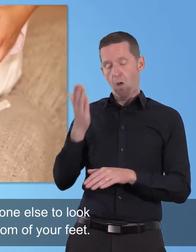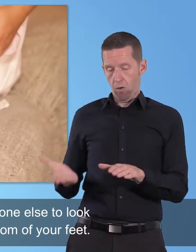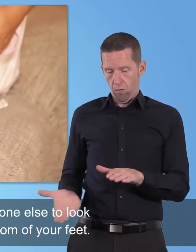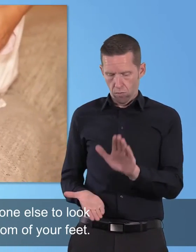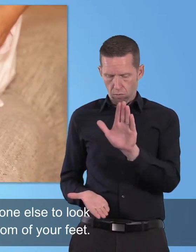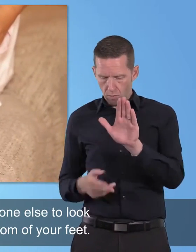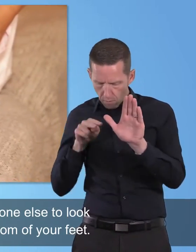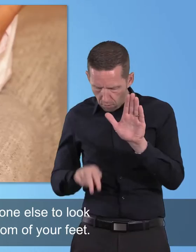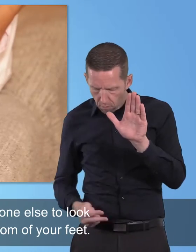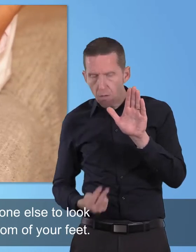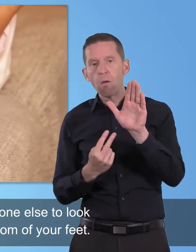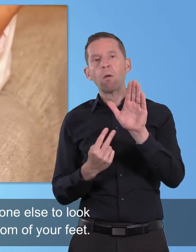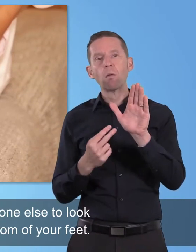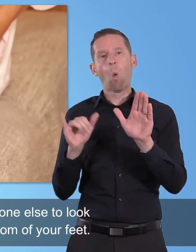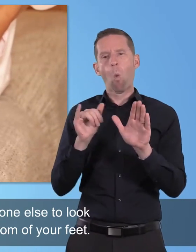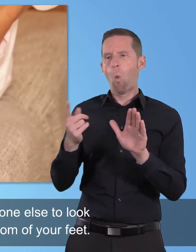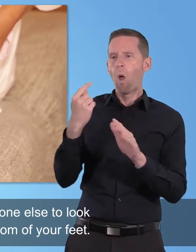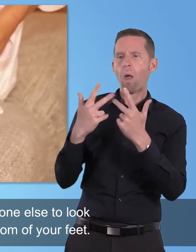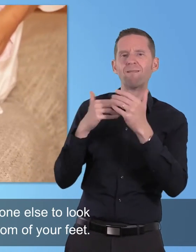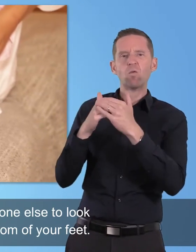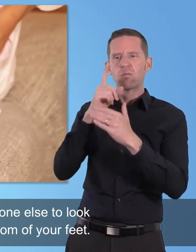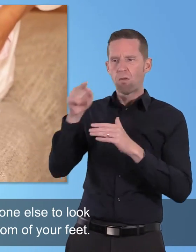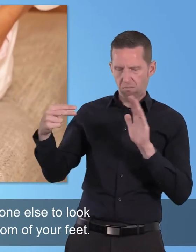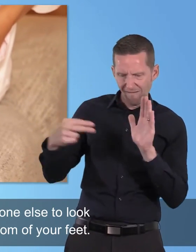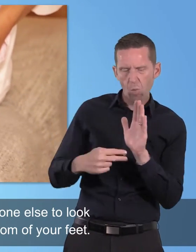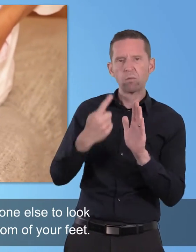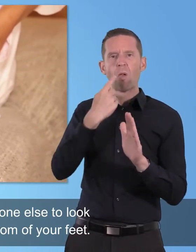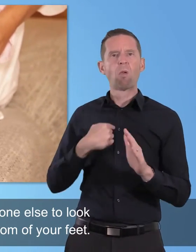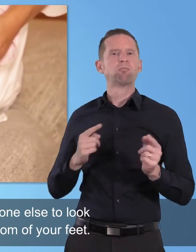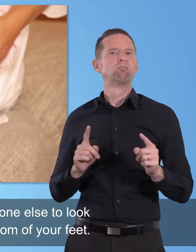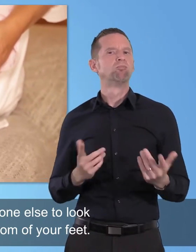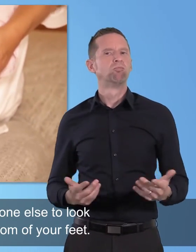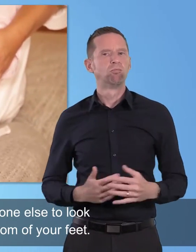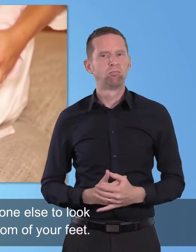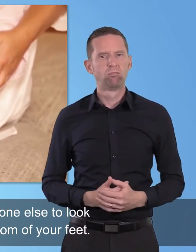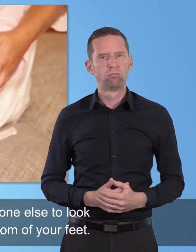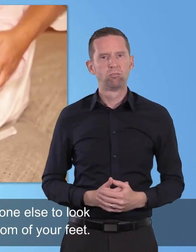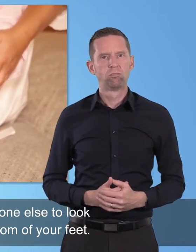Use a mirror or get someone else to look if you can't see the bottom of your feet.